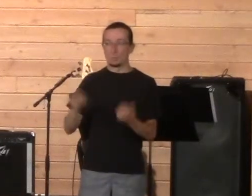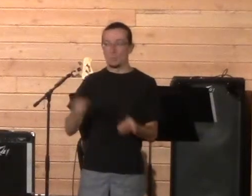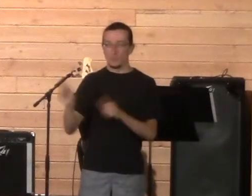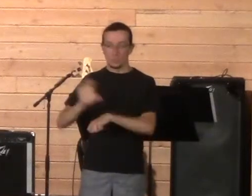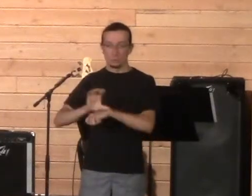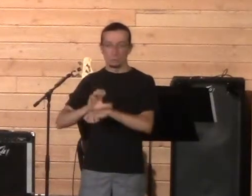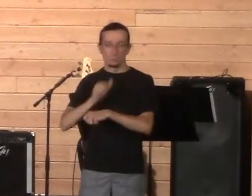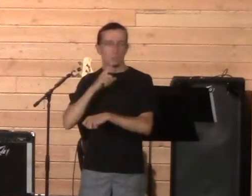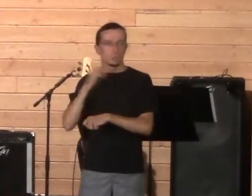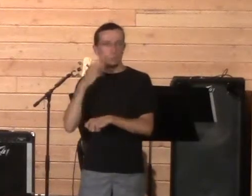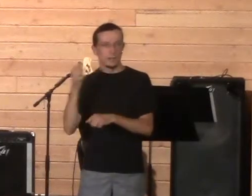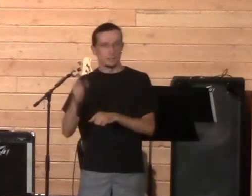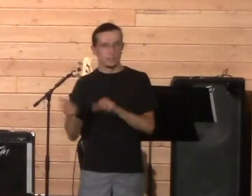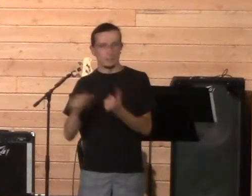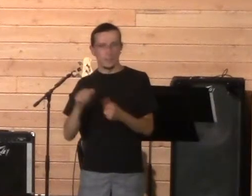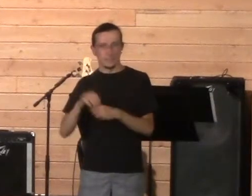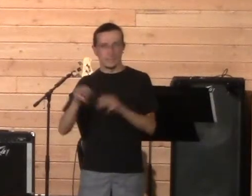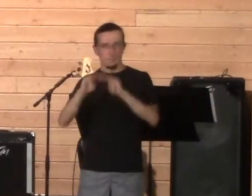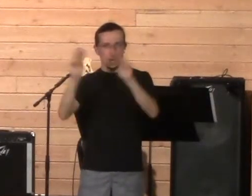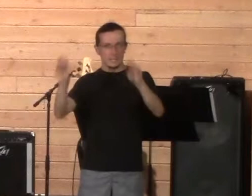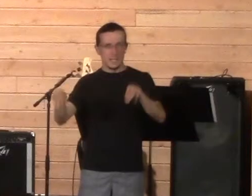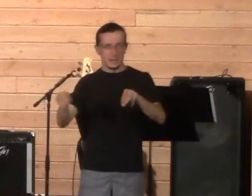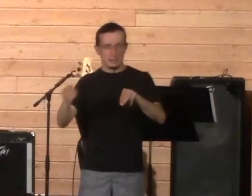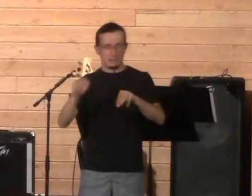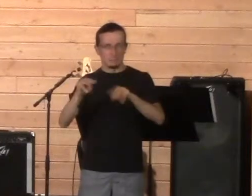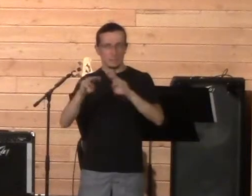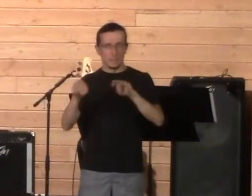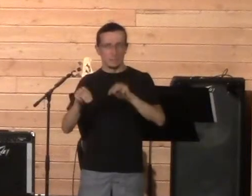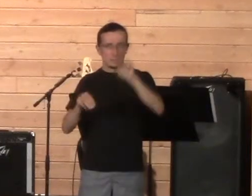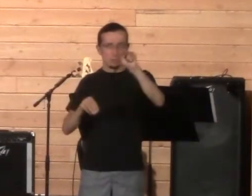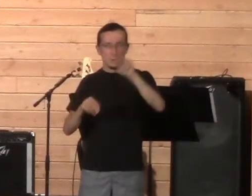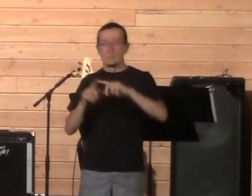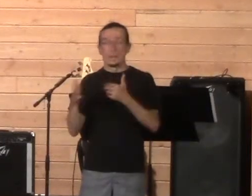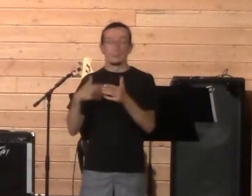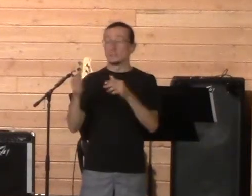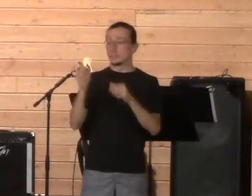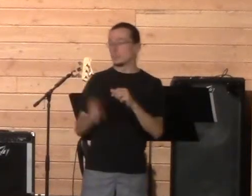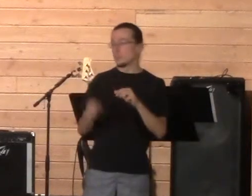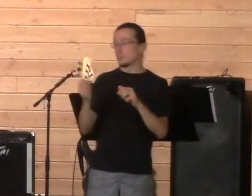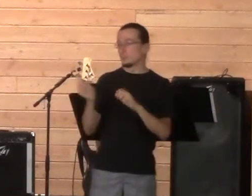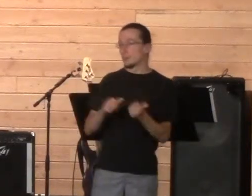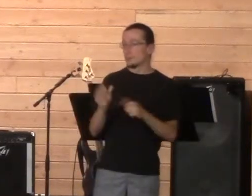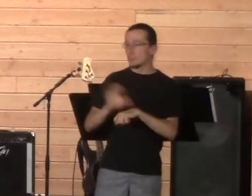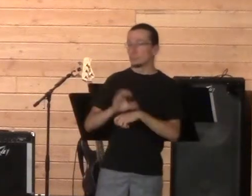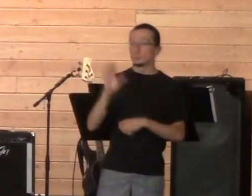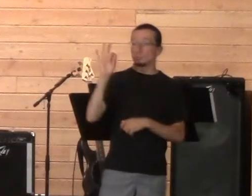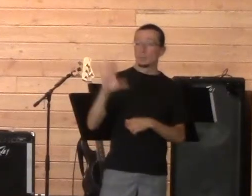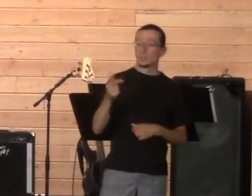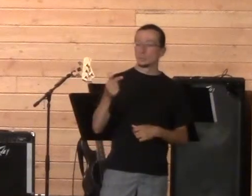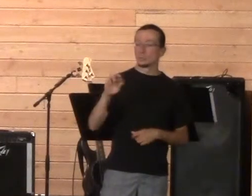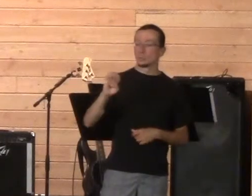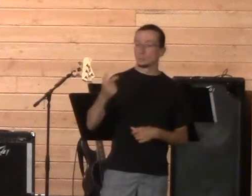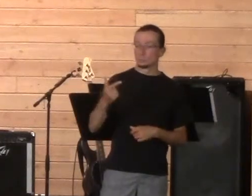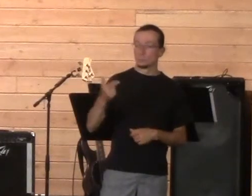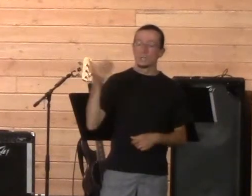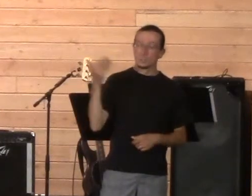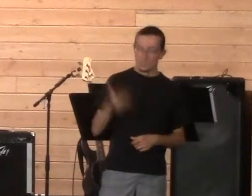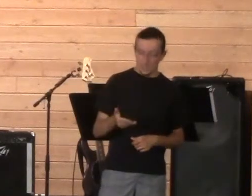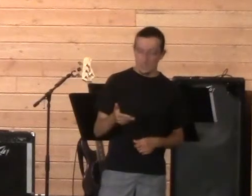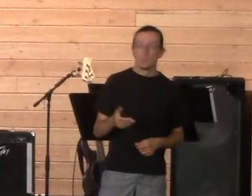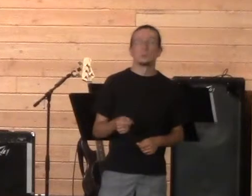Southern Baptist and way up there in Montana, but it was the Southern Baptist Church, and Pastor Gray was there. We had